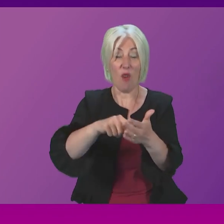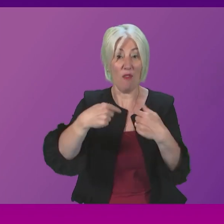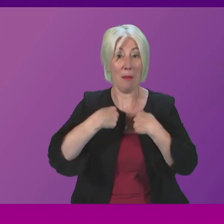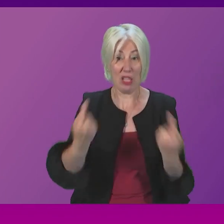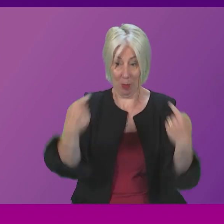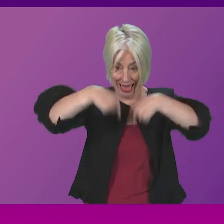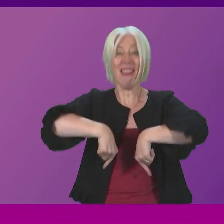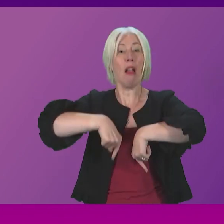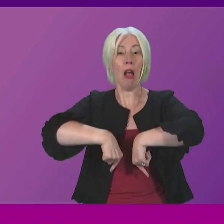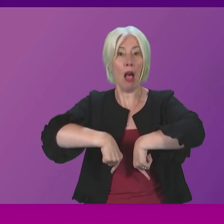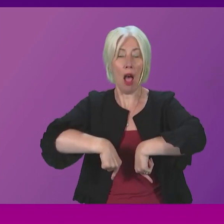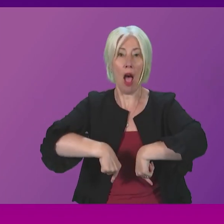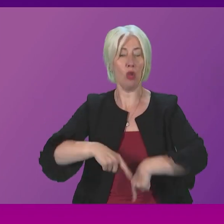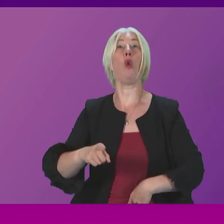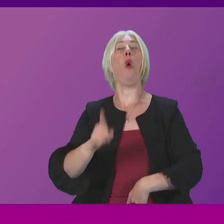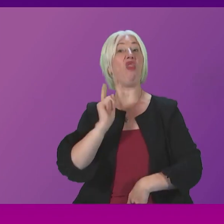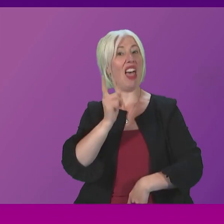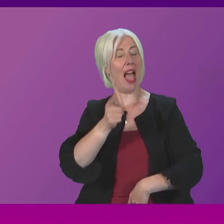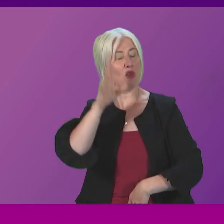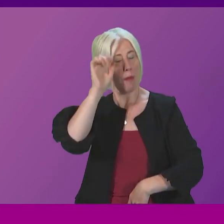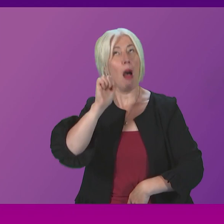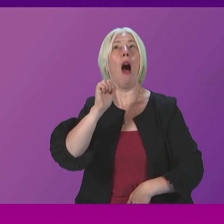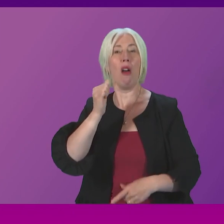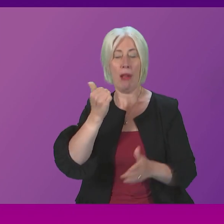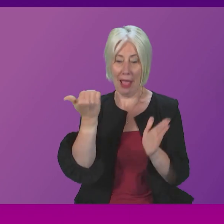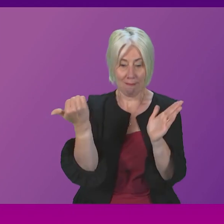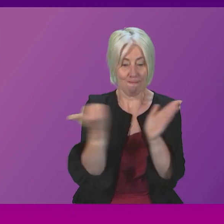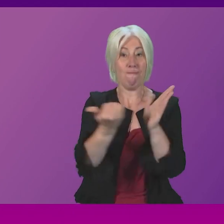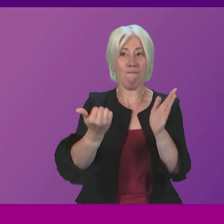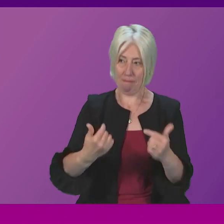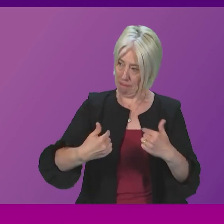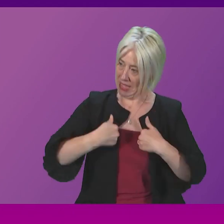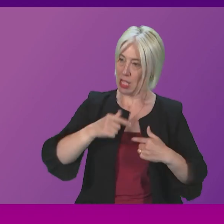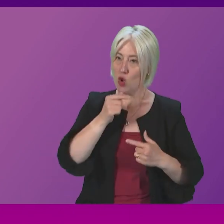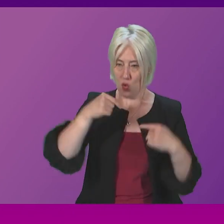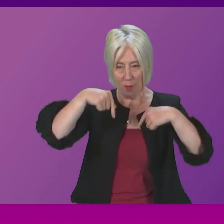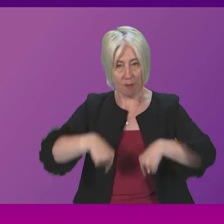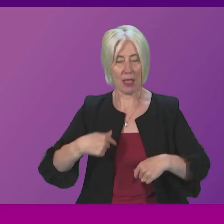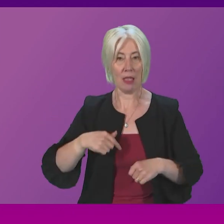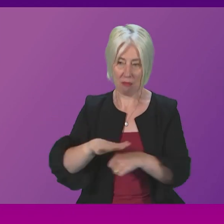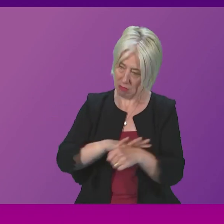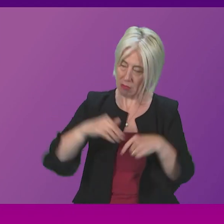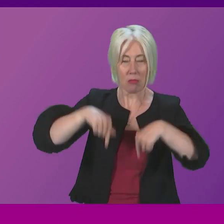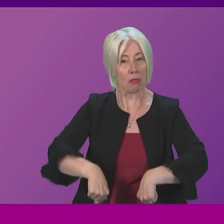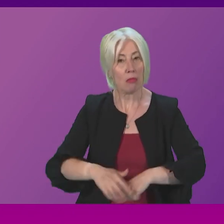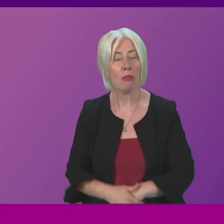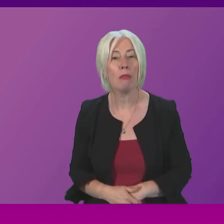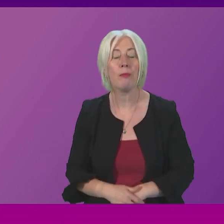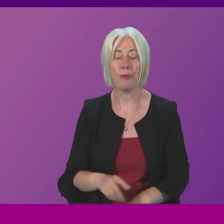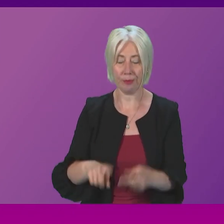seats of power. That itself is an endorsement of who we are and what we stand for. The second piece of advice